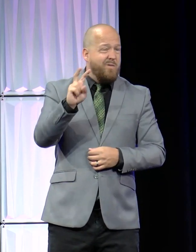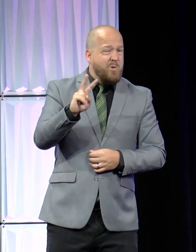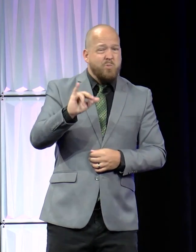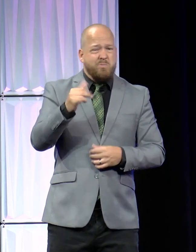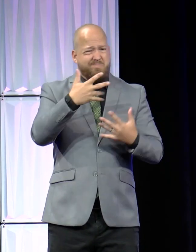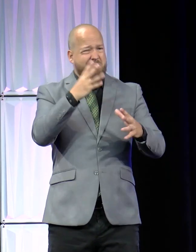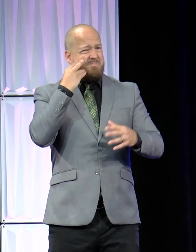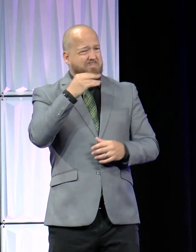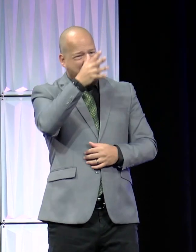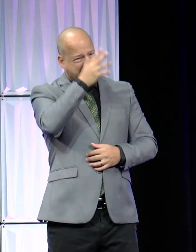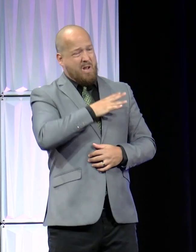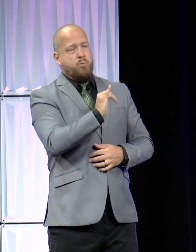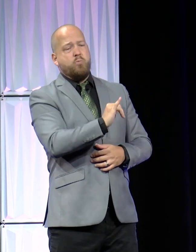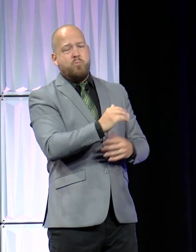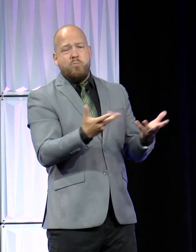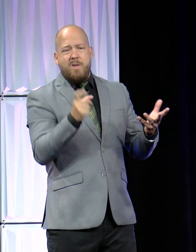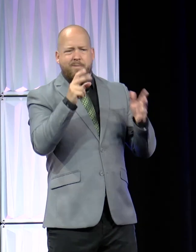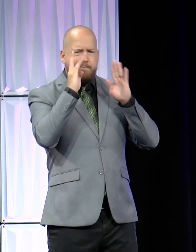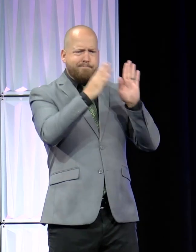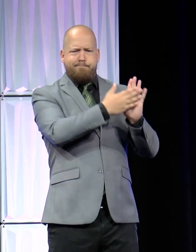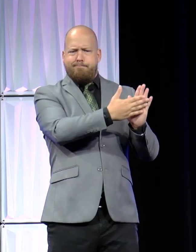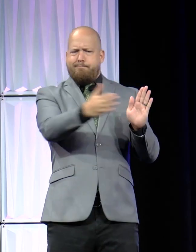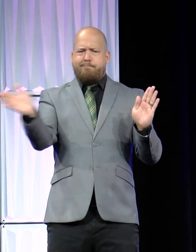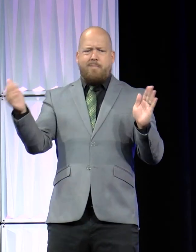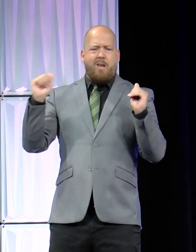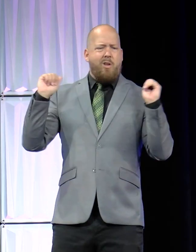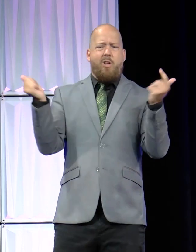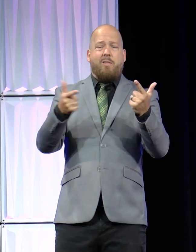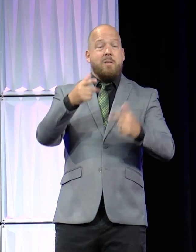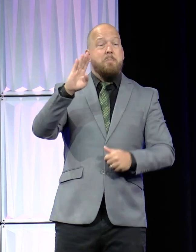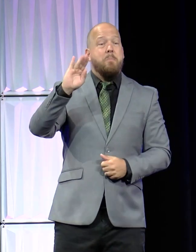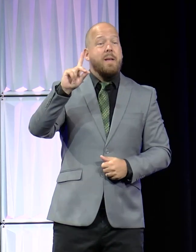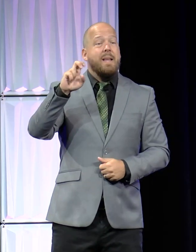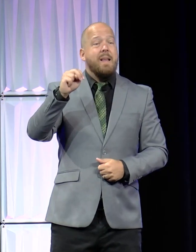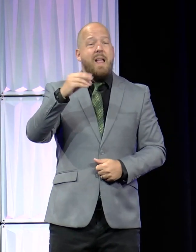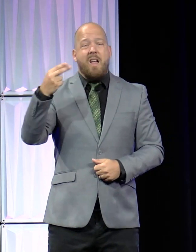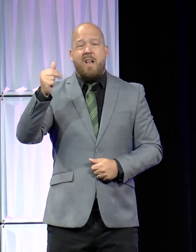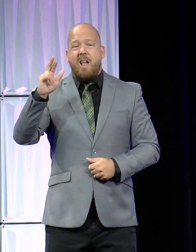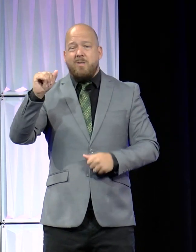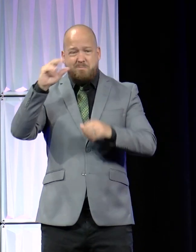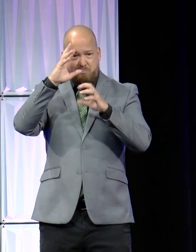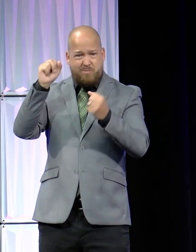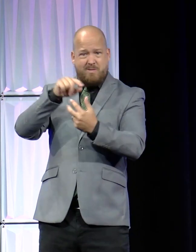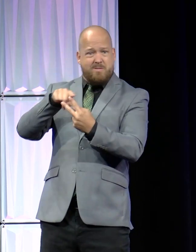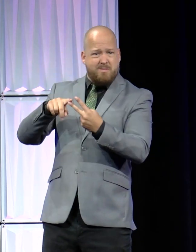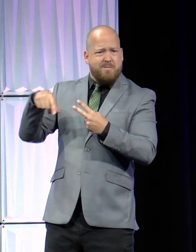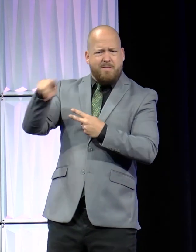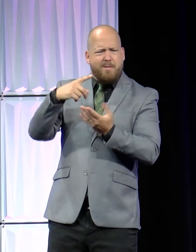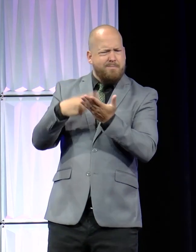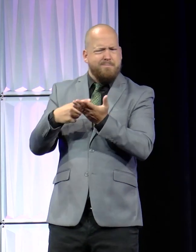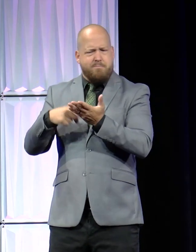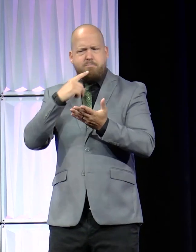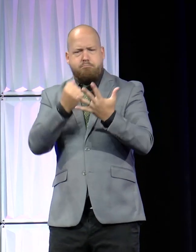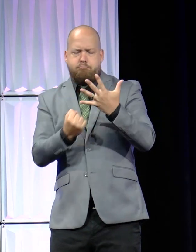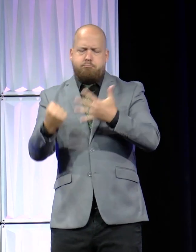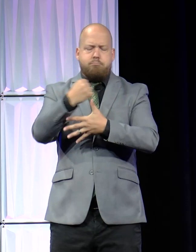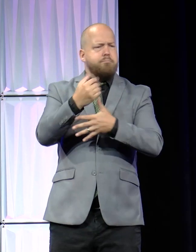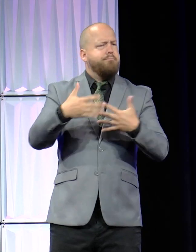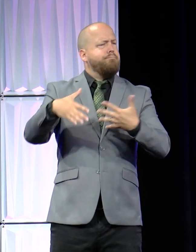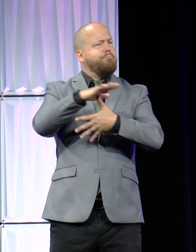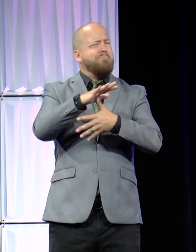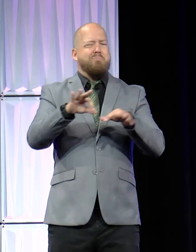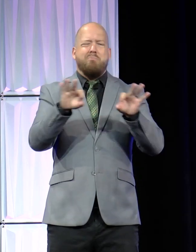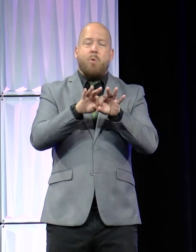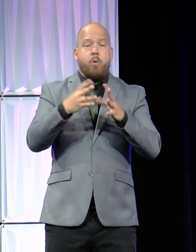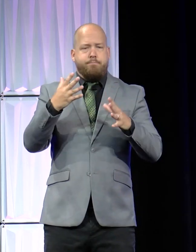Biden-Harris administration has made ending gender-based violence one of the cornerstones of our approach to advancing gender equity and equality